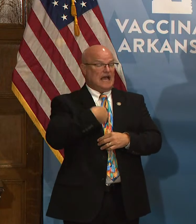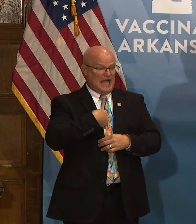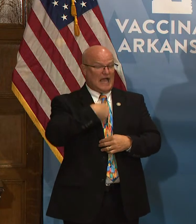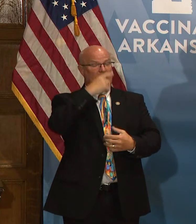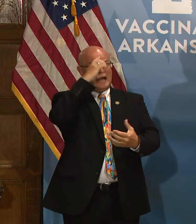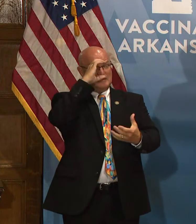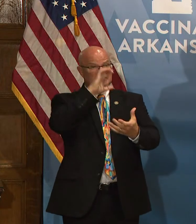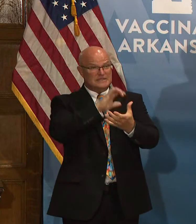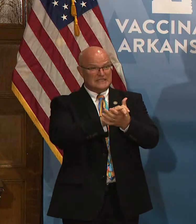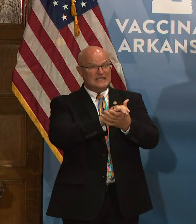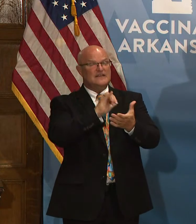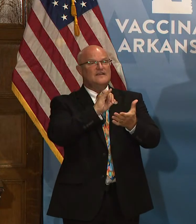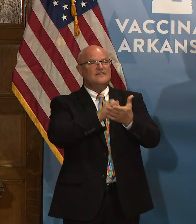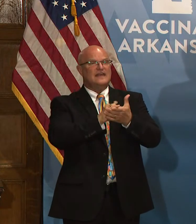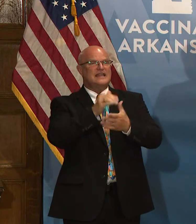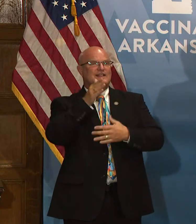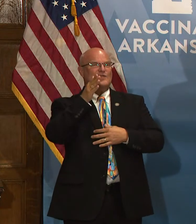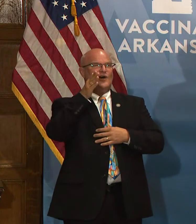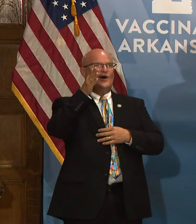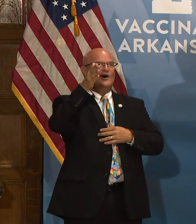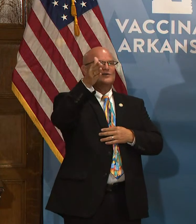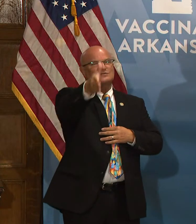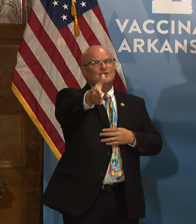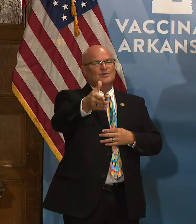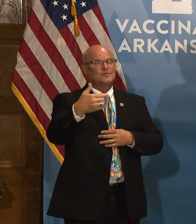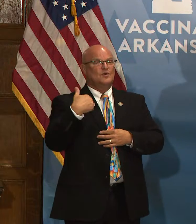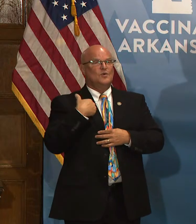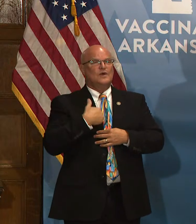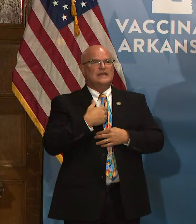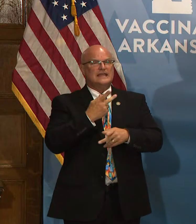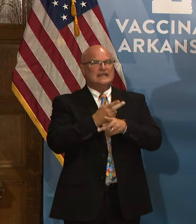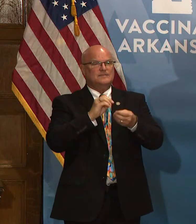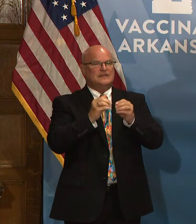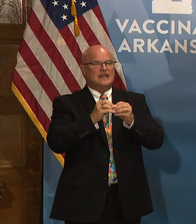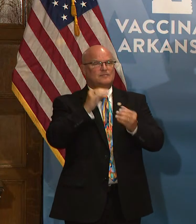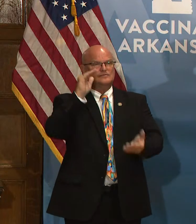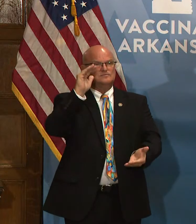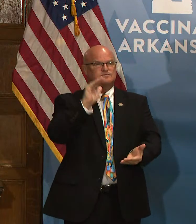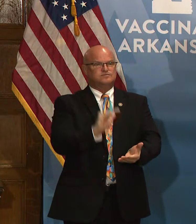that is long-term the way we can get down and keep them down.